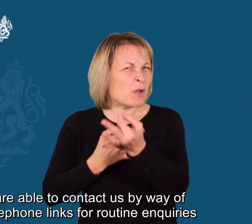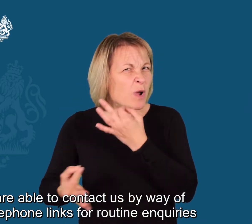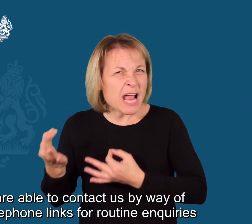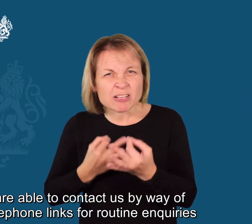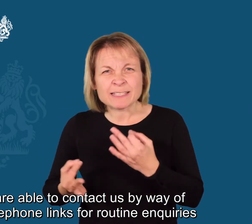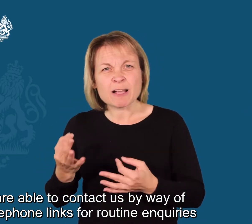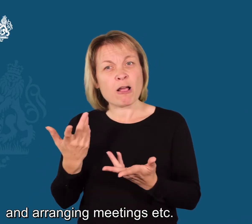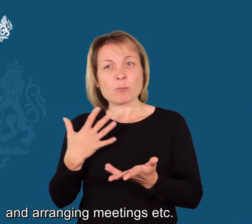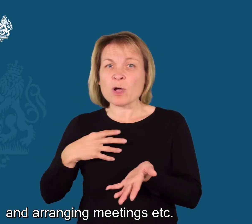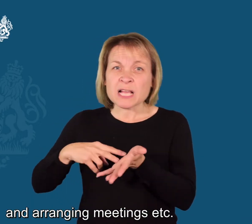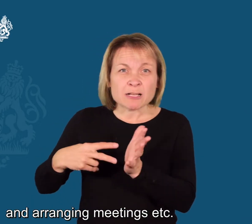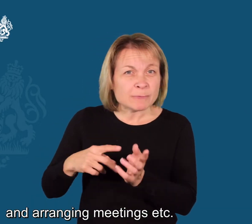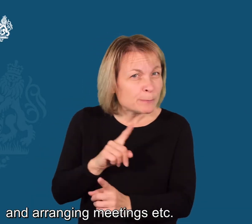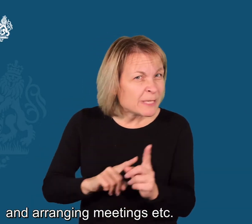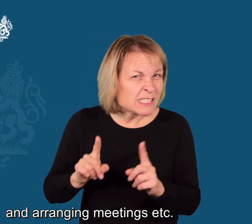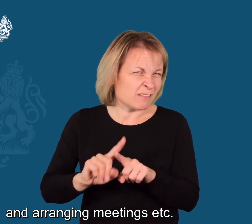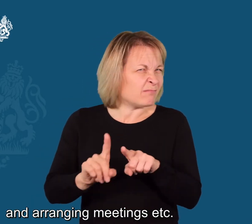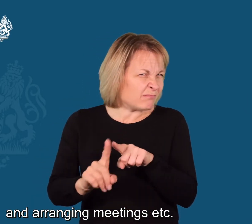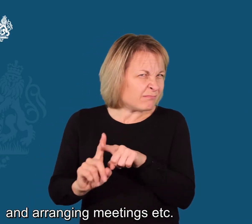routine inquiries and arranging meetings, etc.